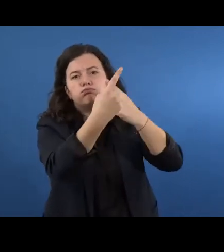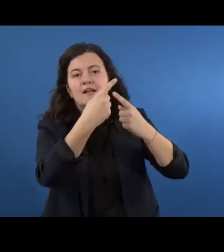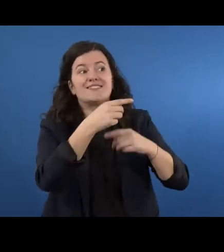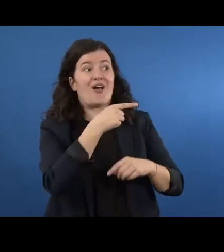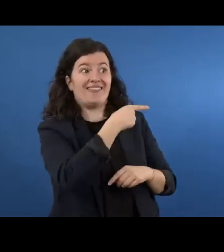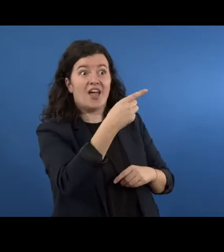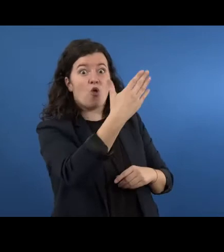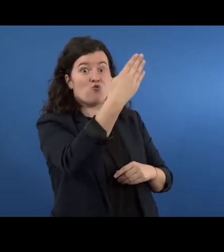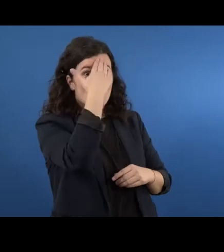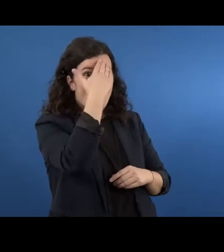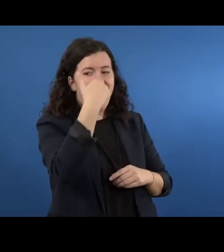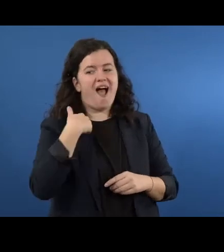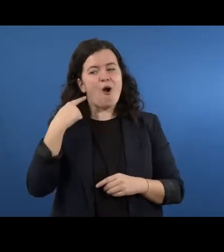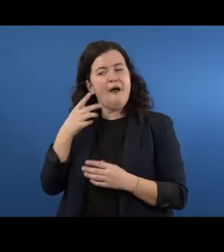know